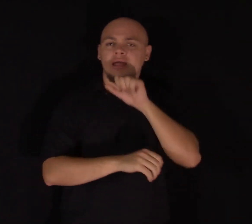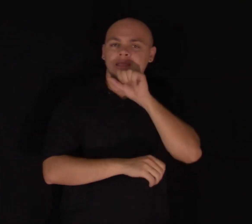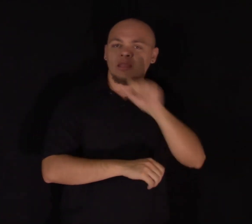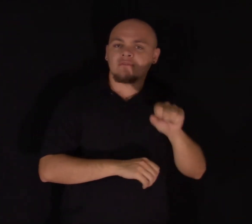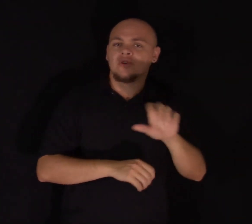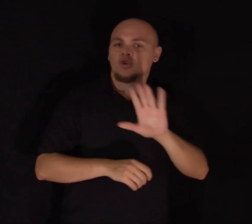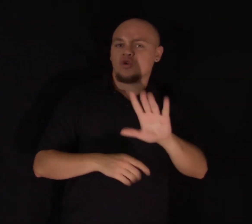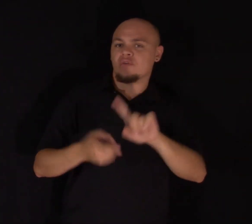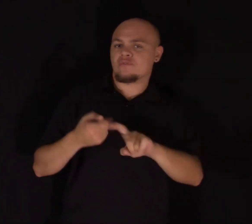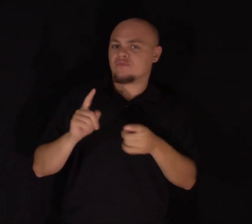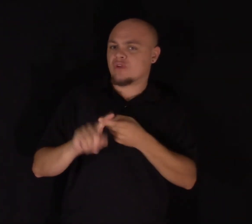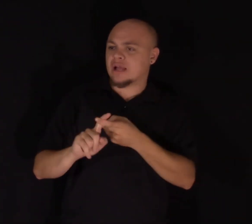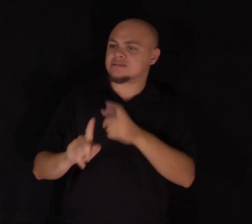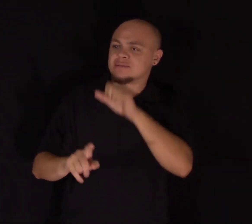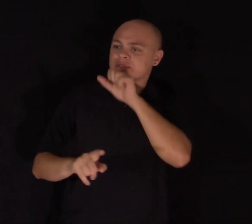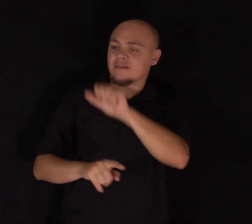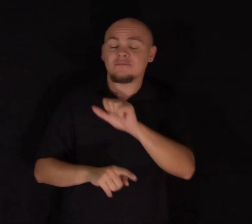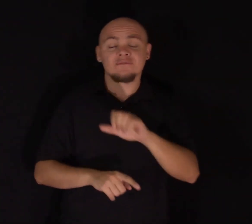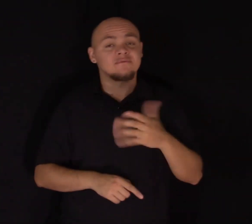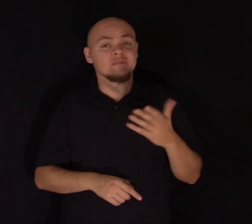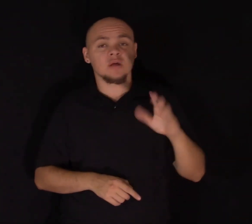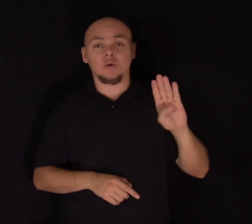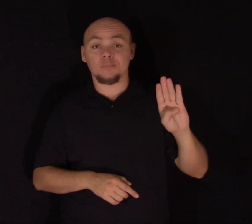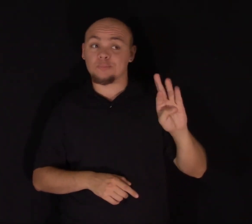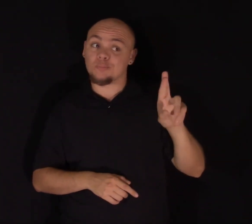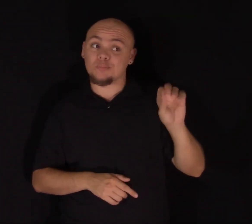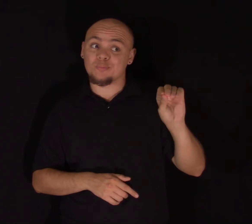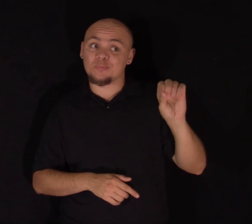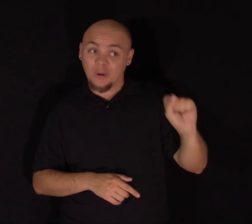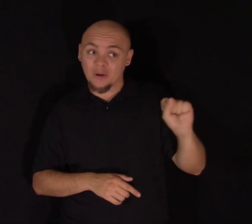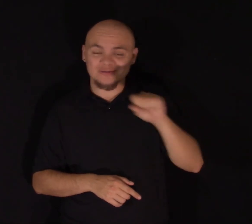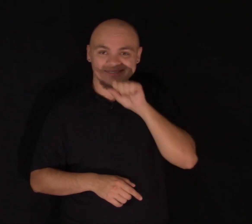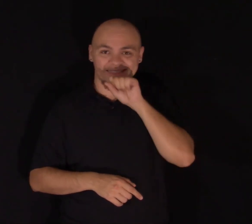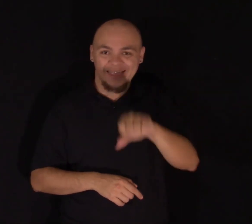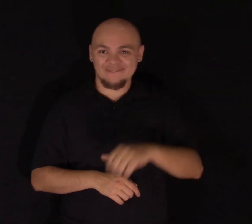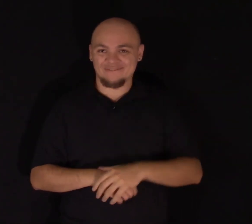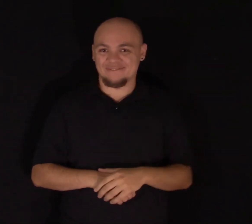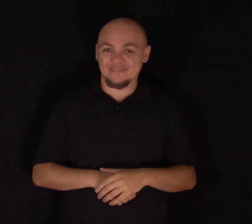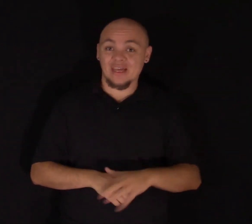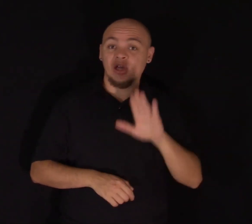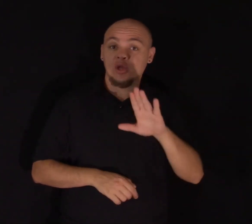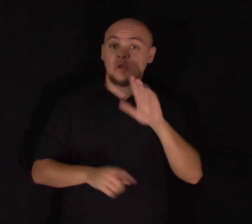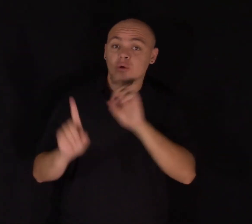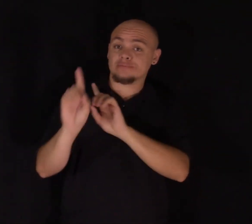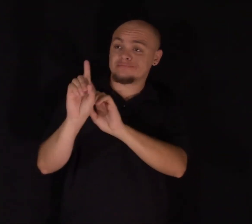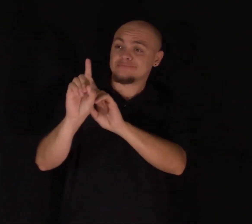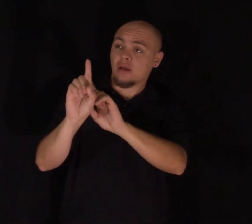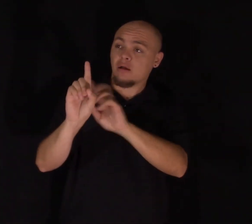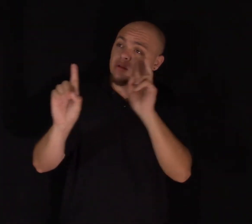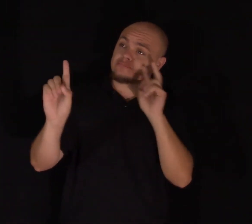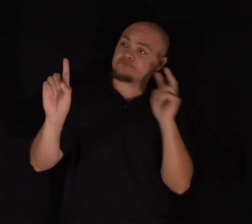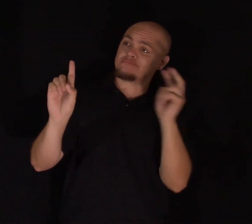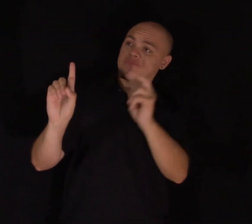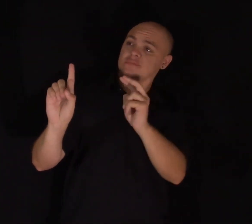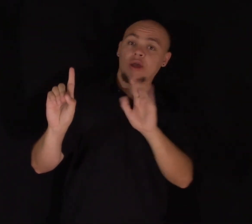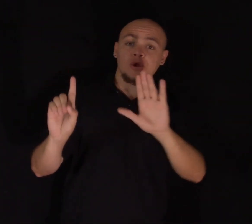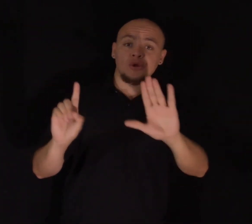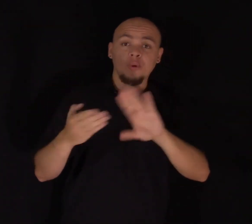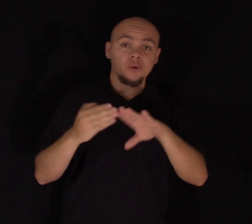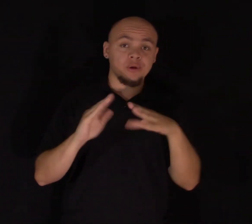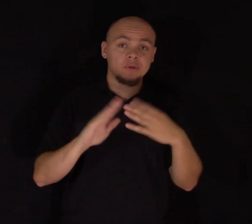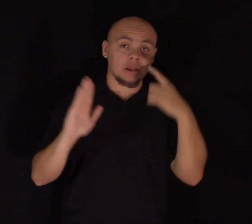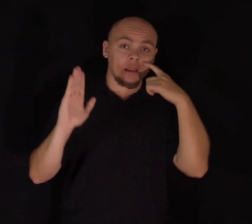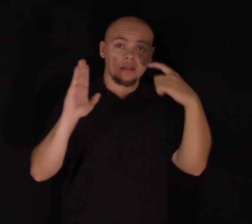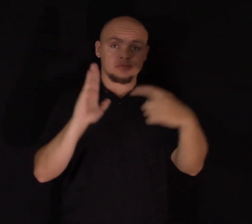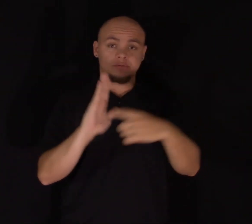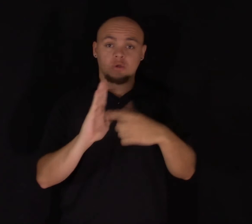for you guys, love your bros, and acknowledge your mentors and your community, because they